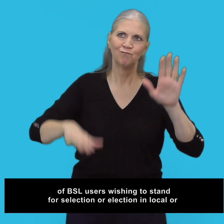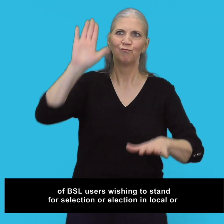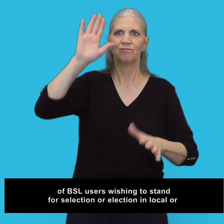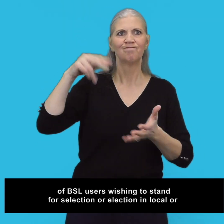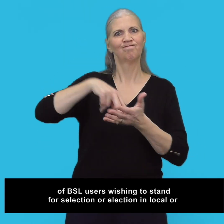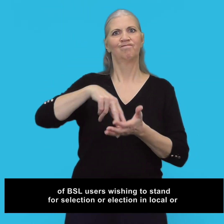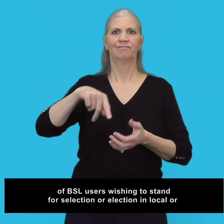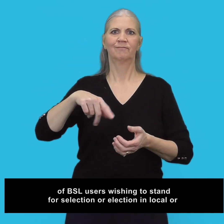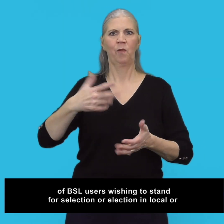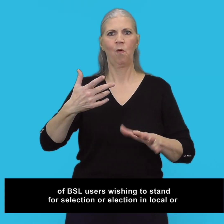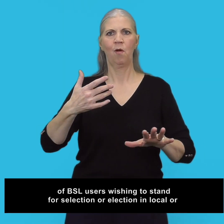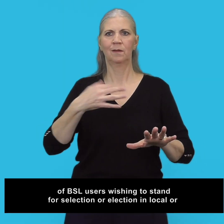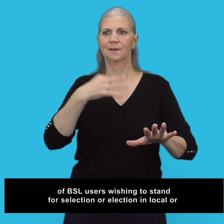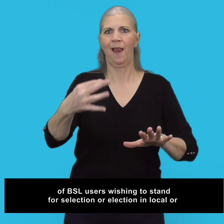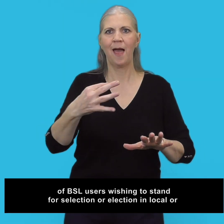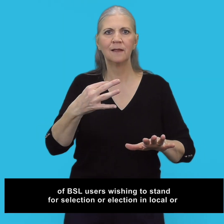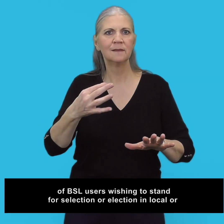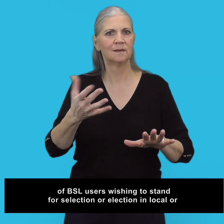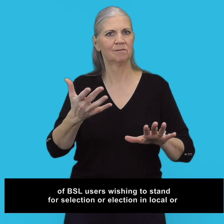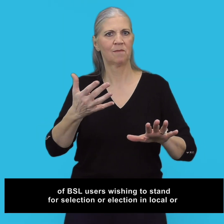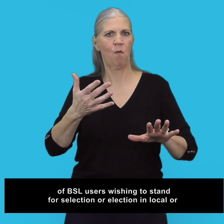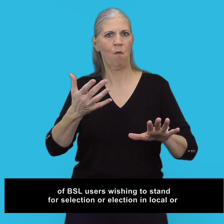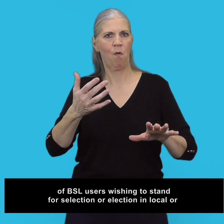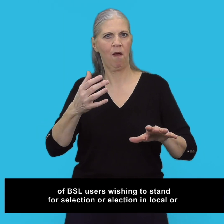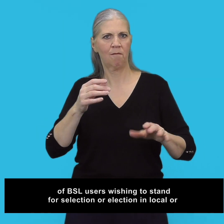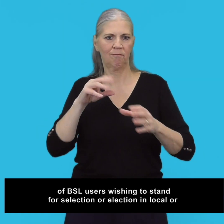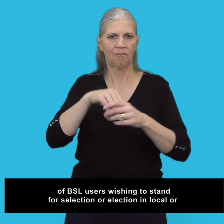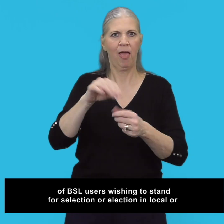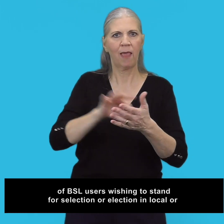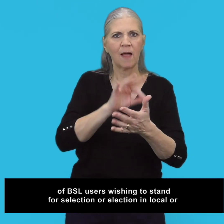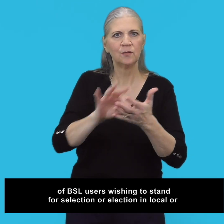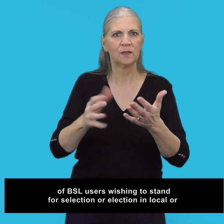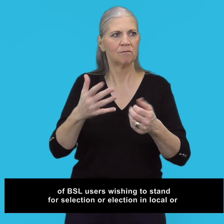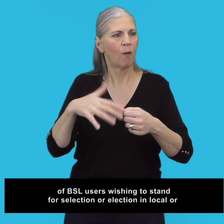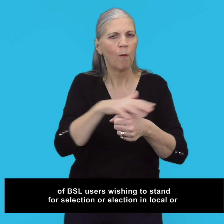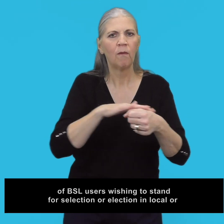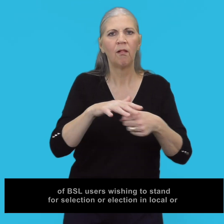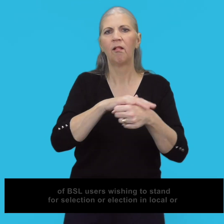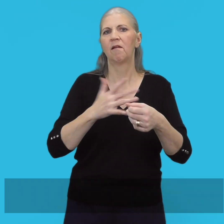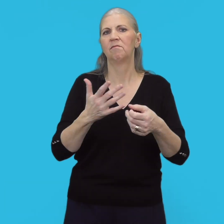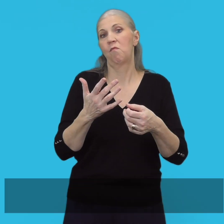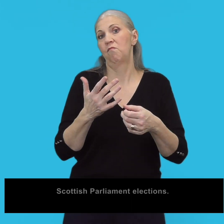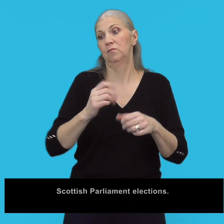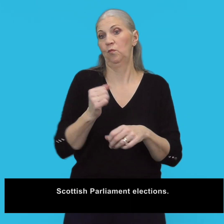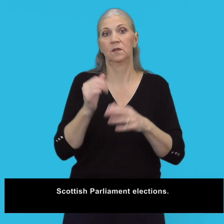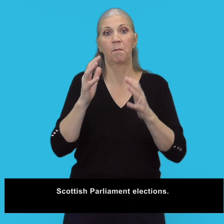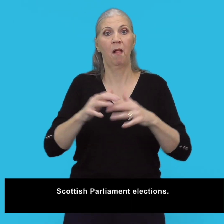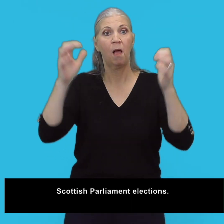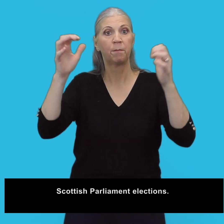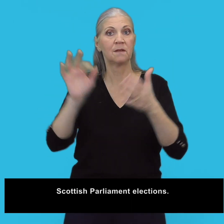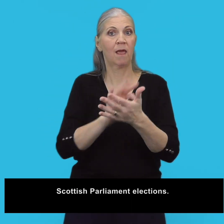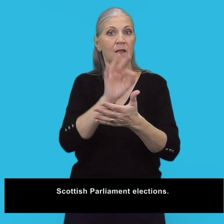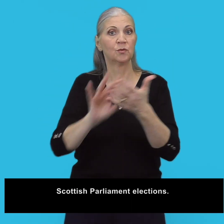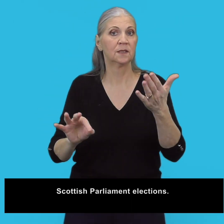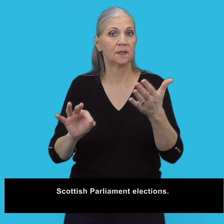for selection or election in local or Scottish Parliament elections.